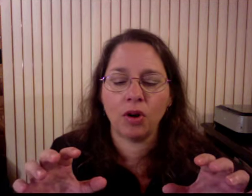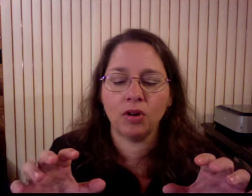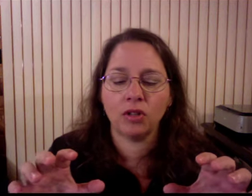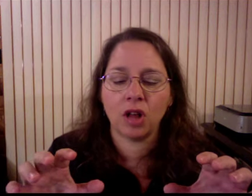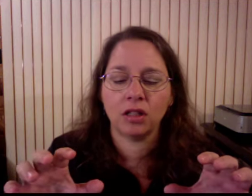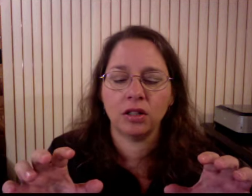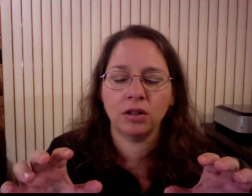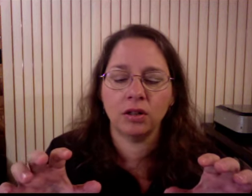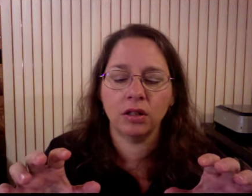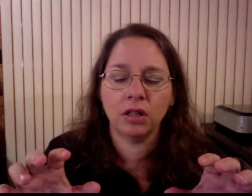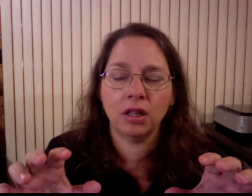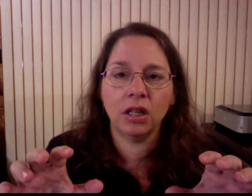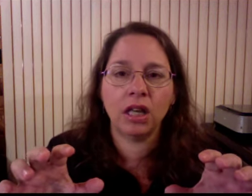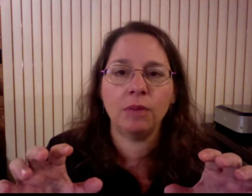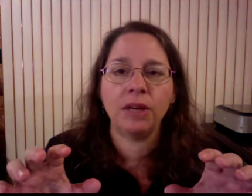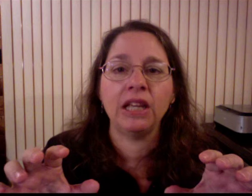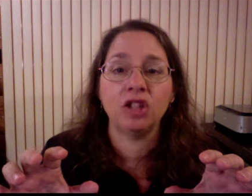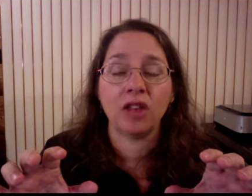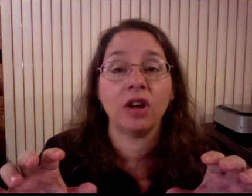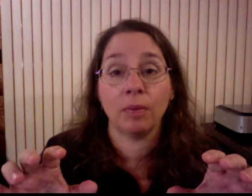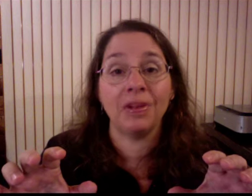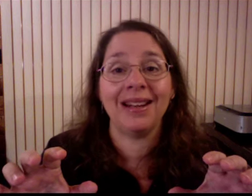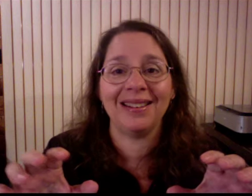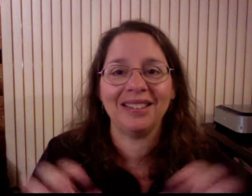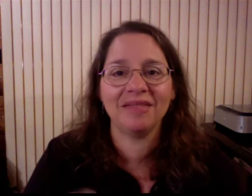partner's solitude, keeping each other company.